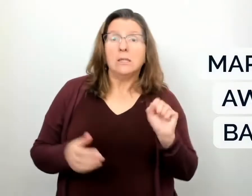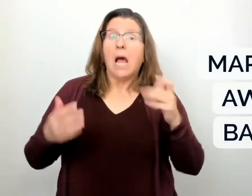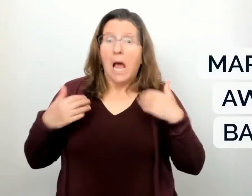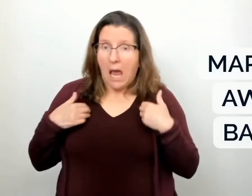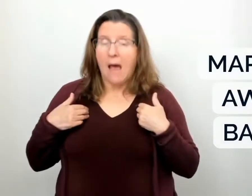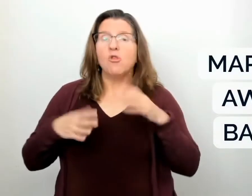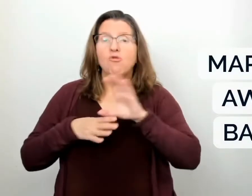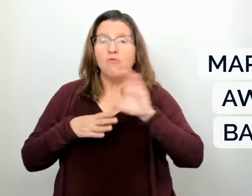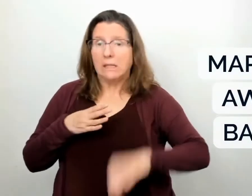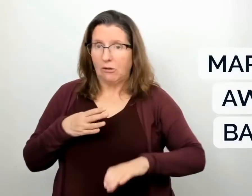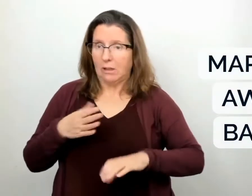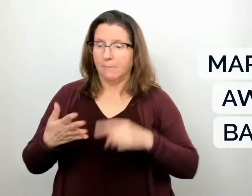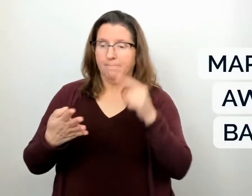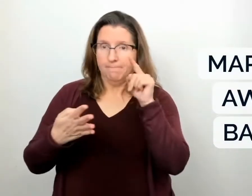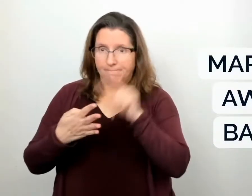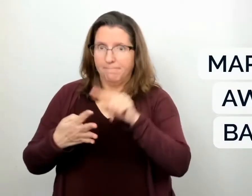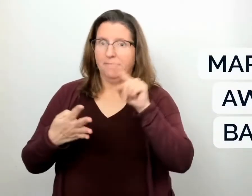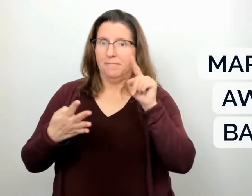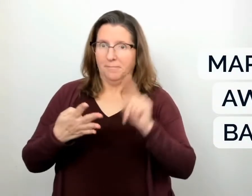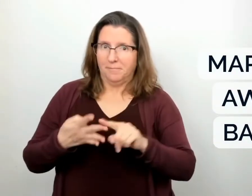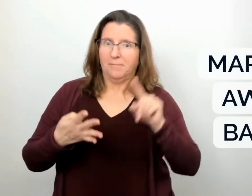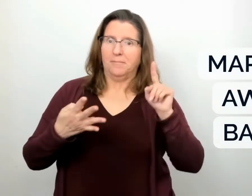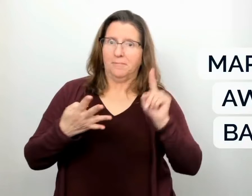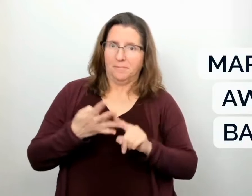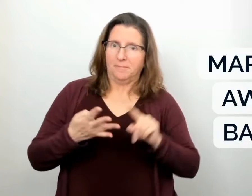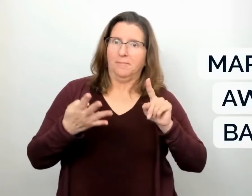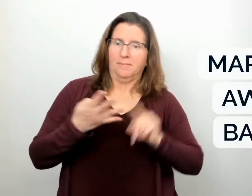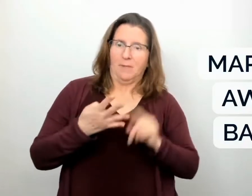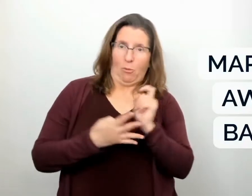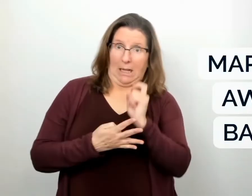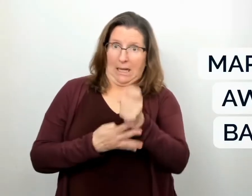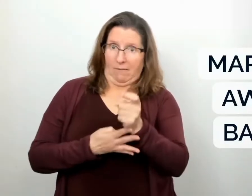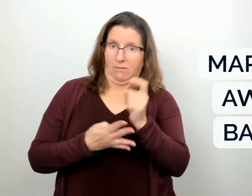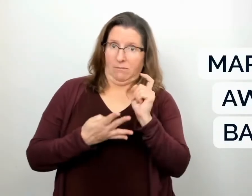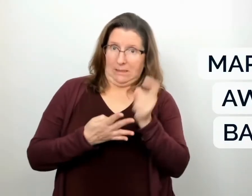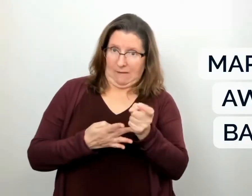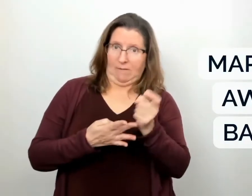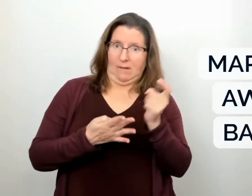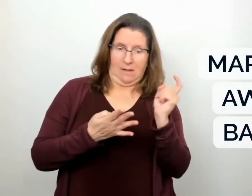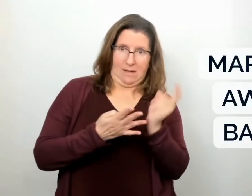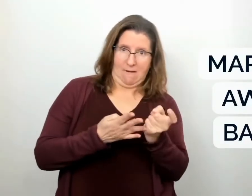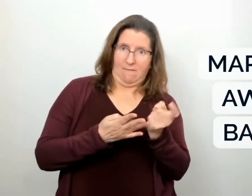Marks are awarded based on the outlined criteria. Your assignments earn